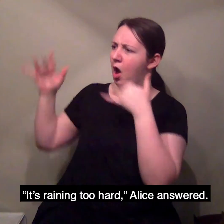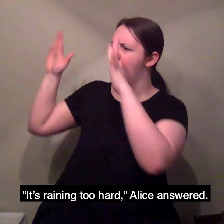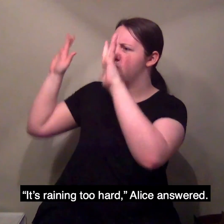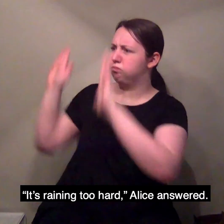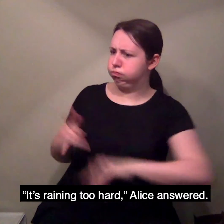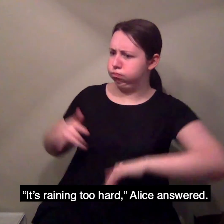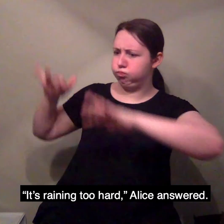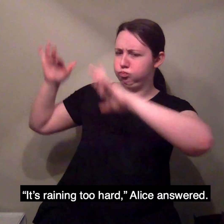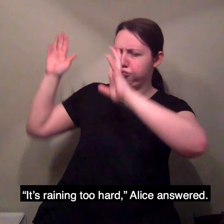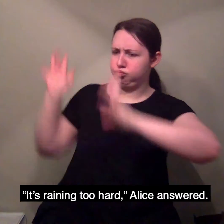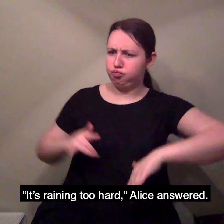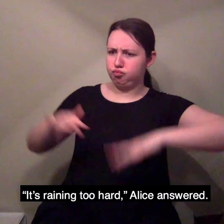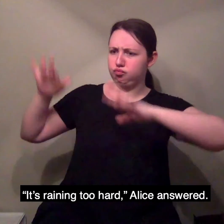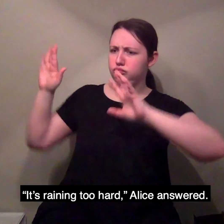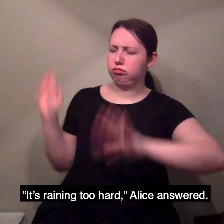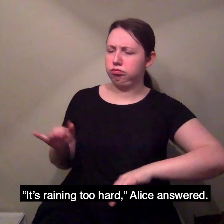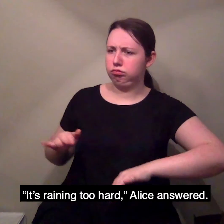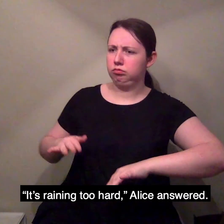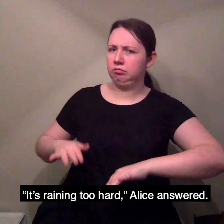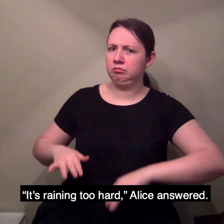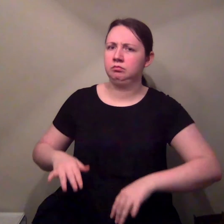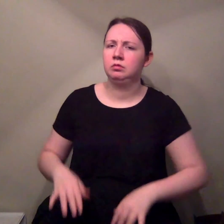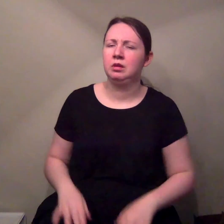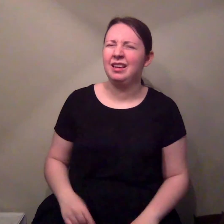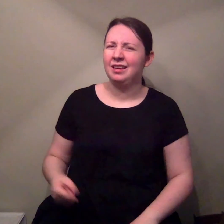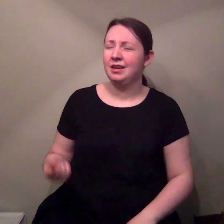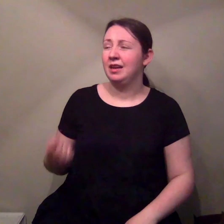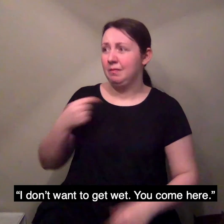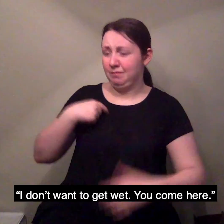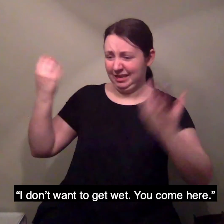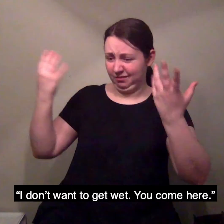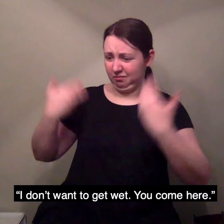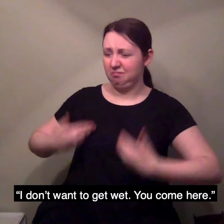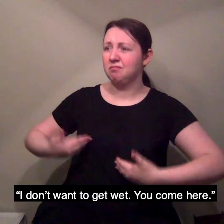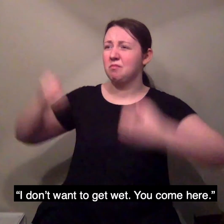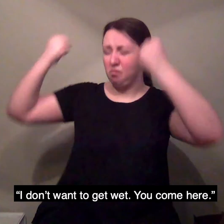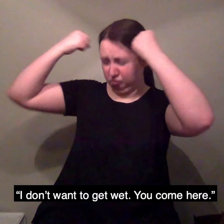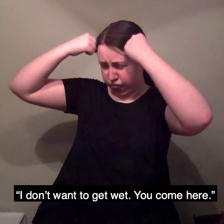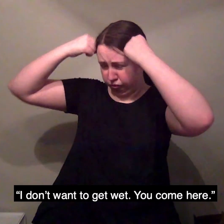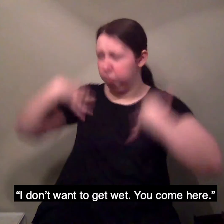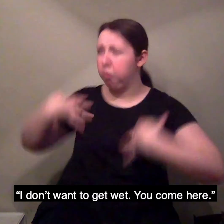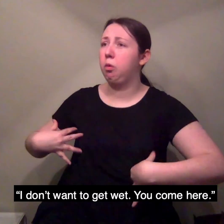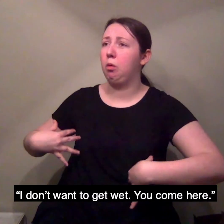It's raining too hard, Alice answered. I don't want to get wet. You come here.